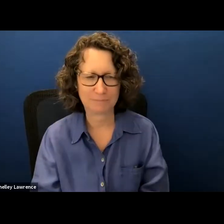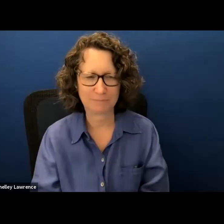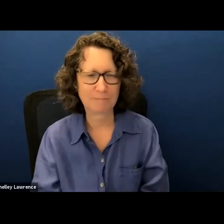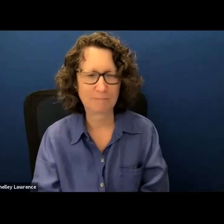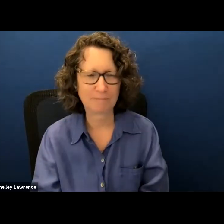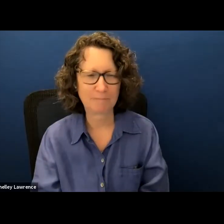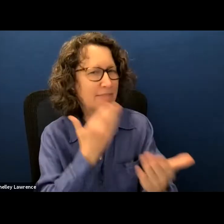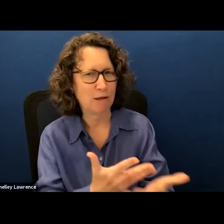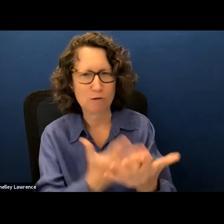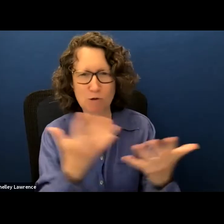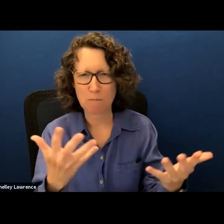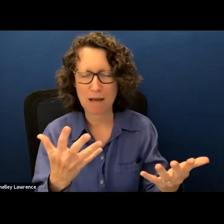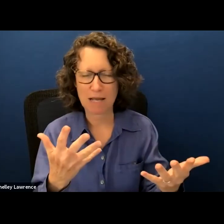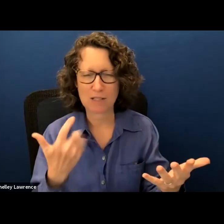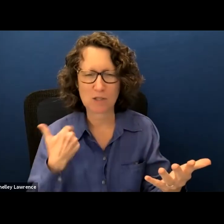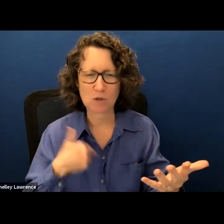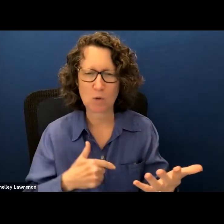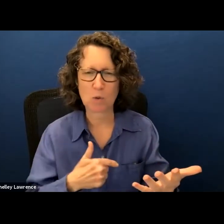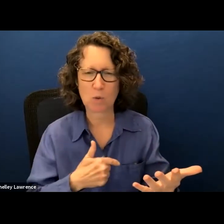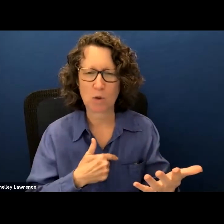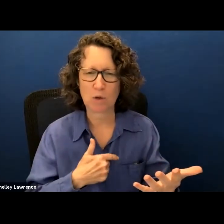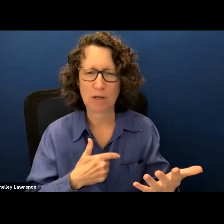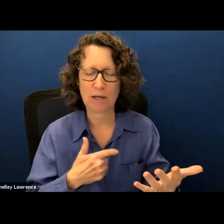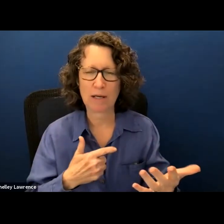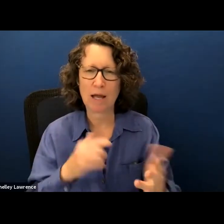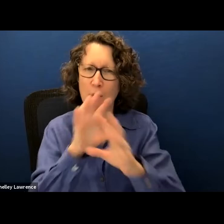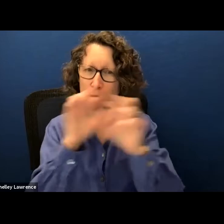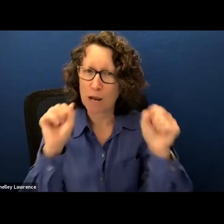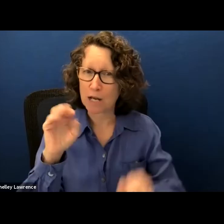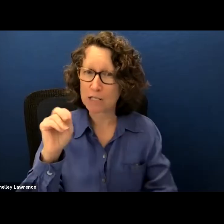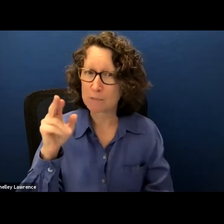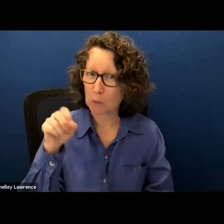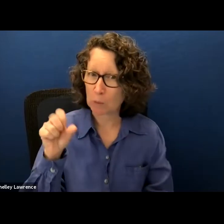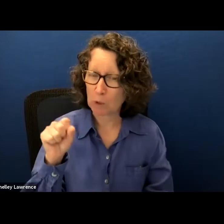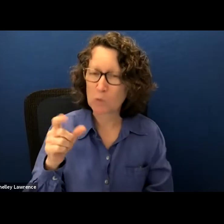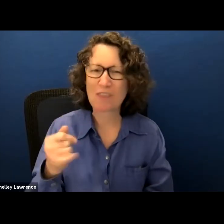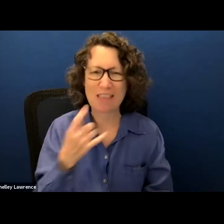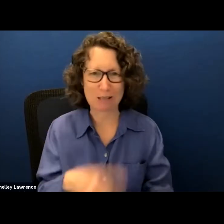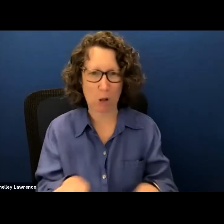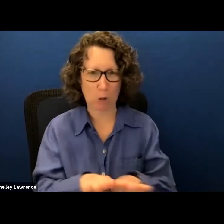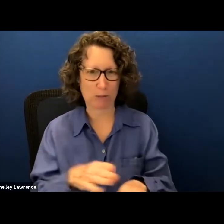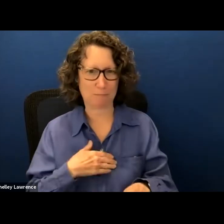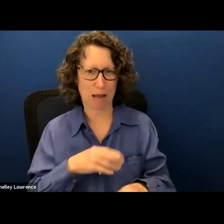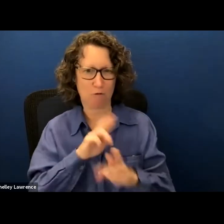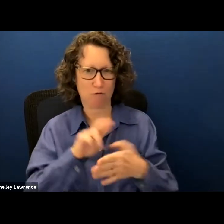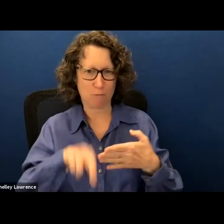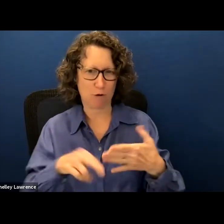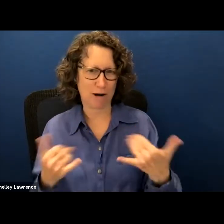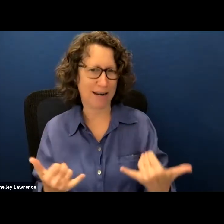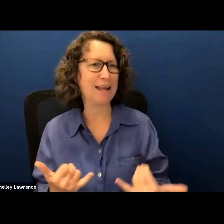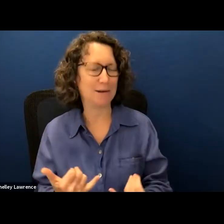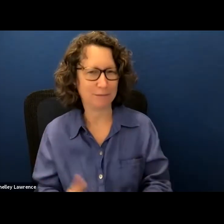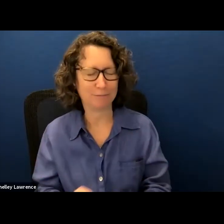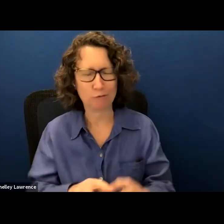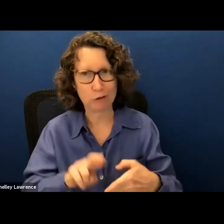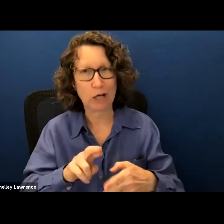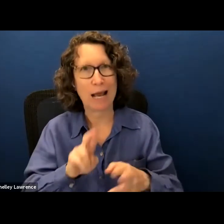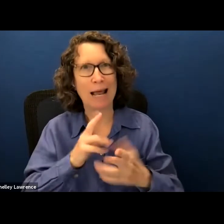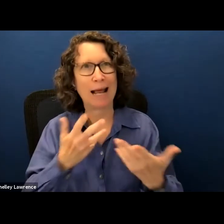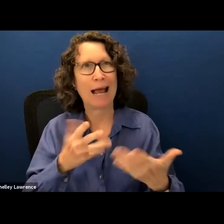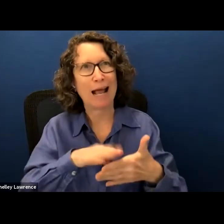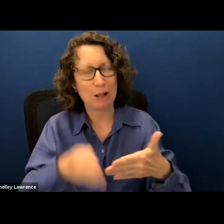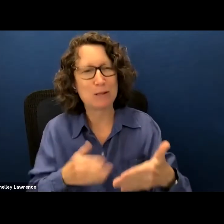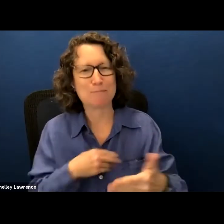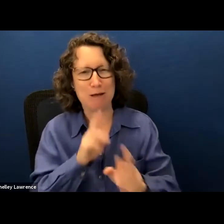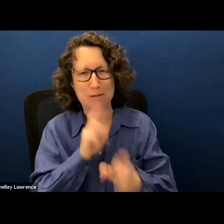Thank you so much. If we can bring that last slide down. Board President Munoz, board members, this concludes my report. Thank you. Thank